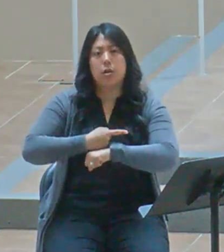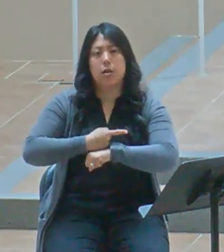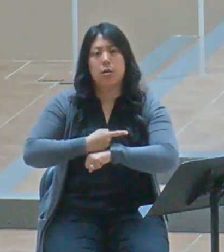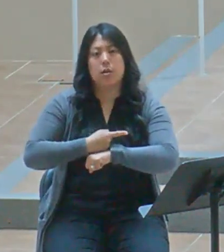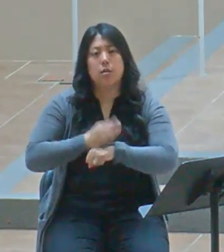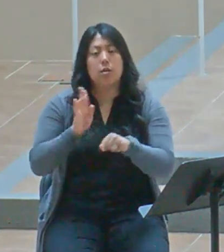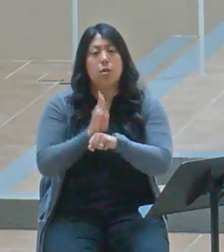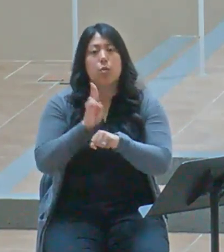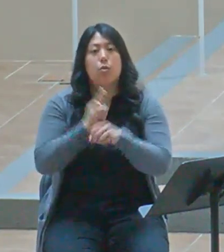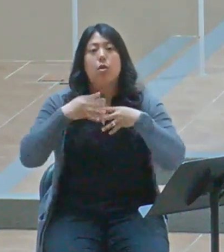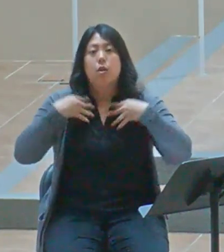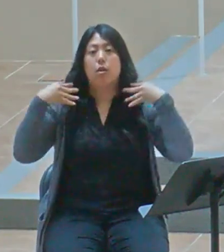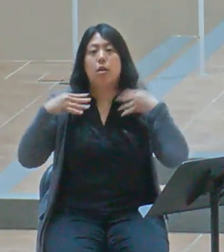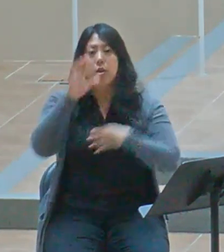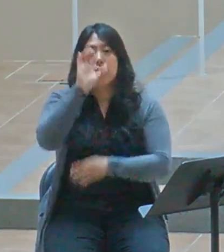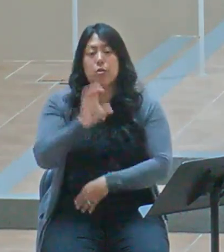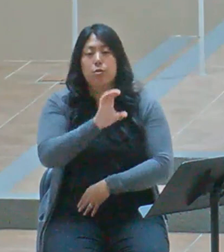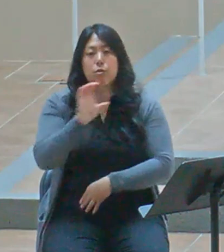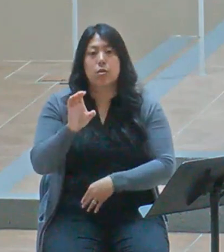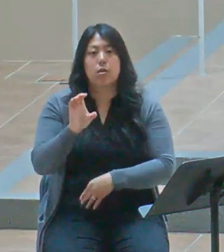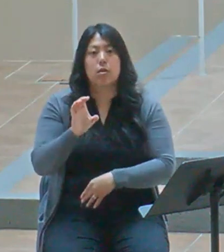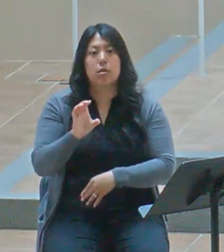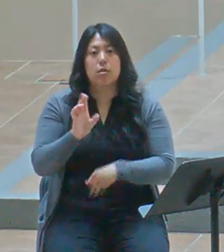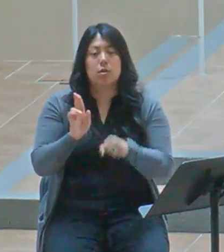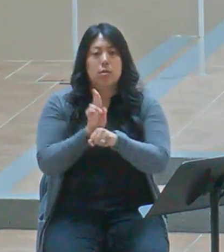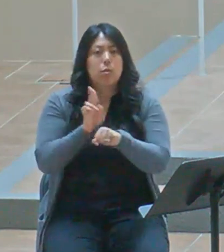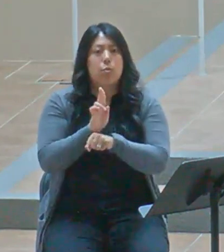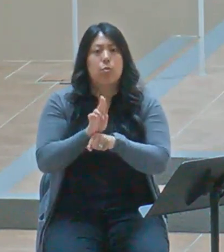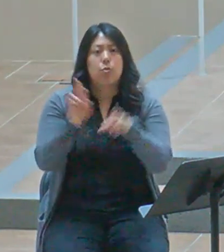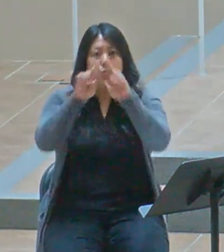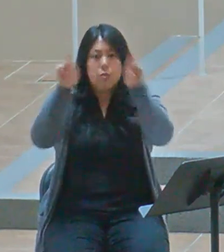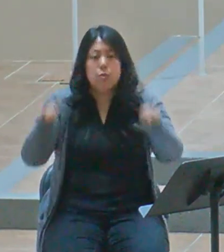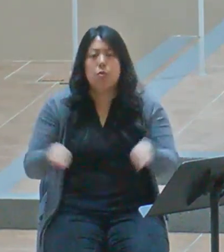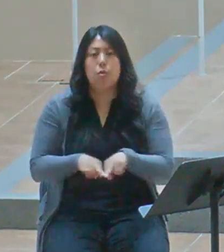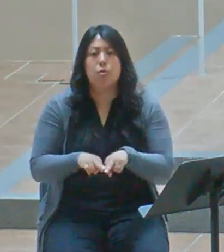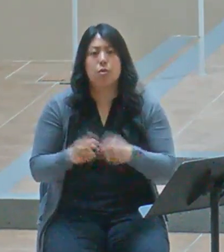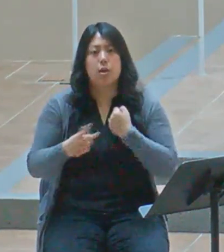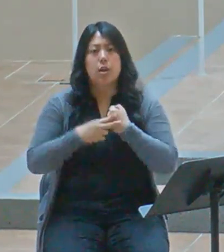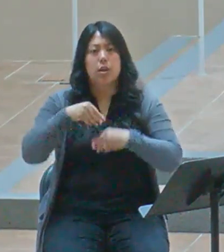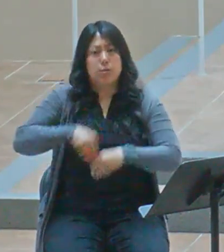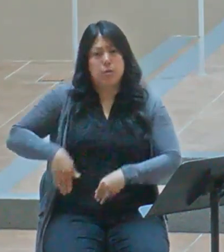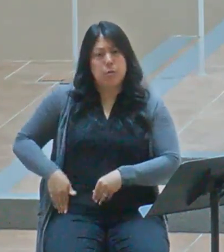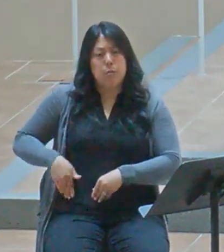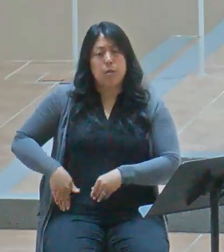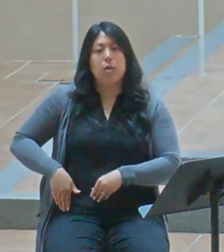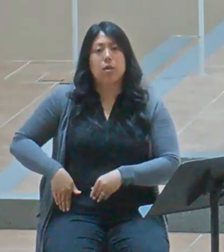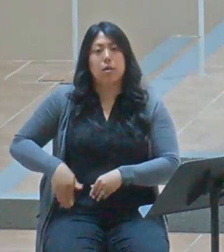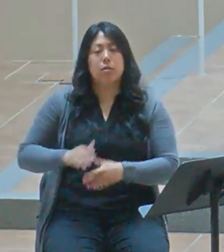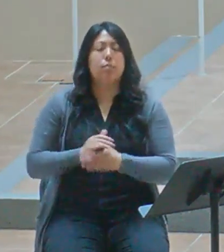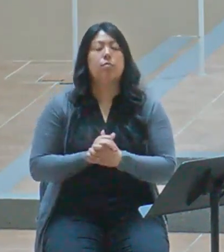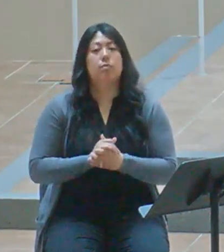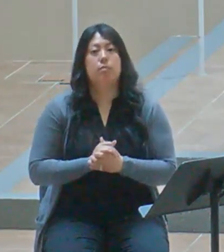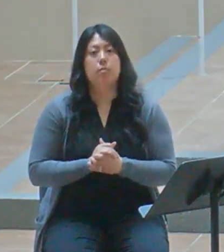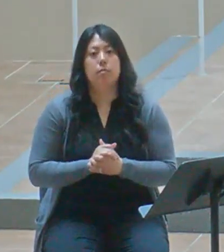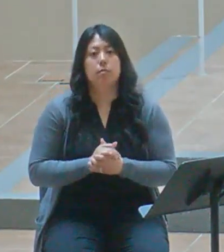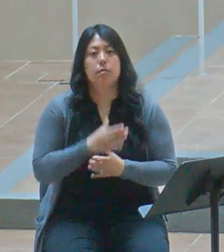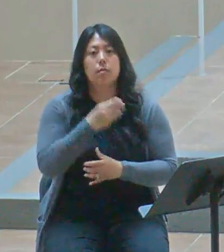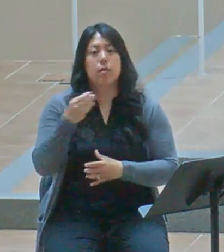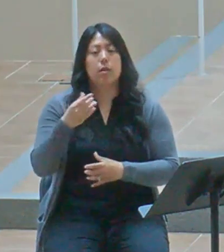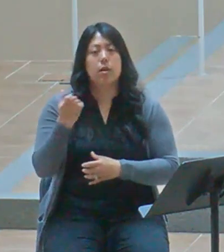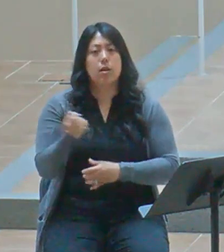Wear a crucifix. Put one in your pocket. Put a rosary in your pocket. A sacramental in your pocket.